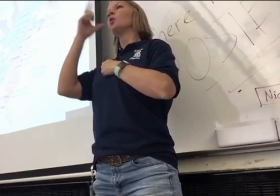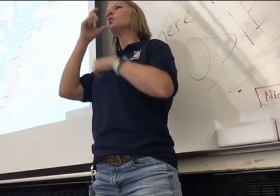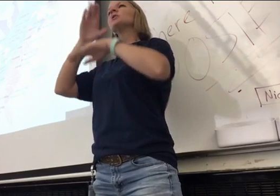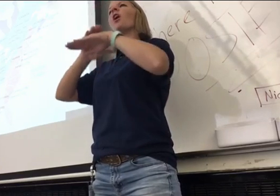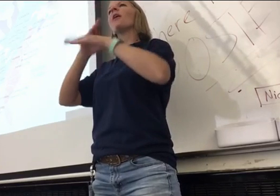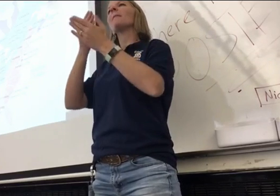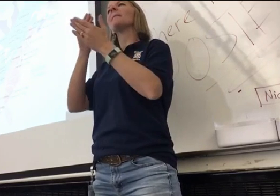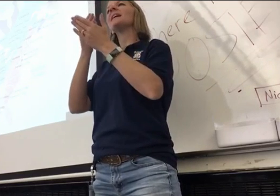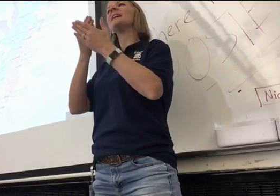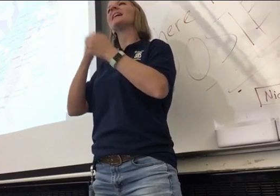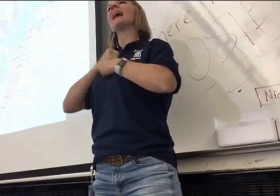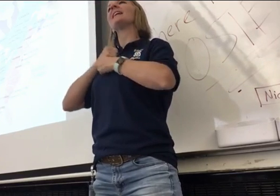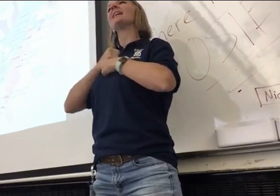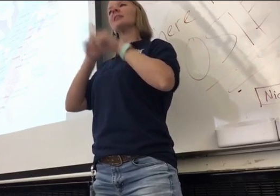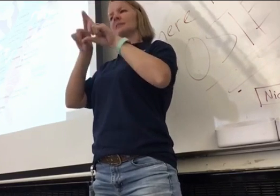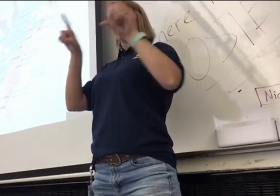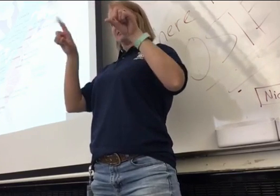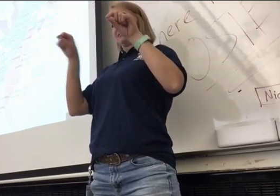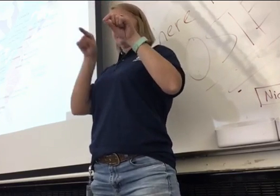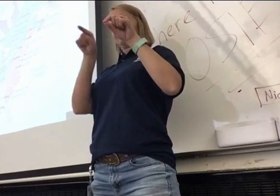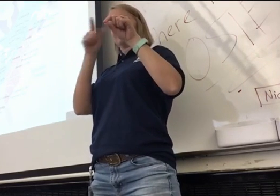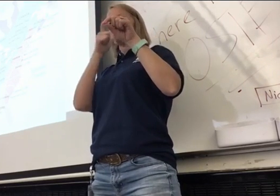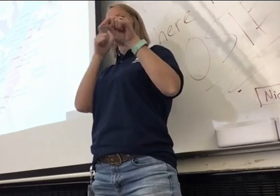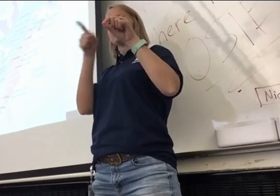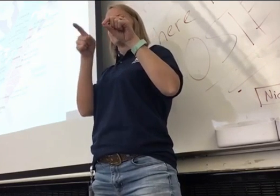money? George Washington.